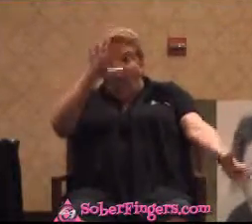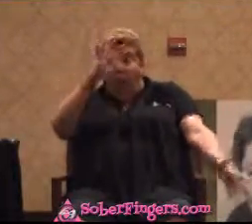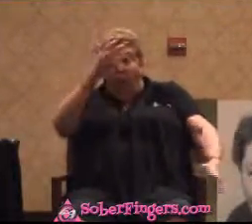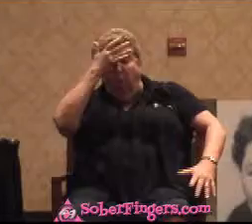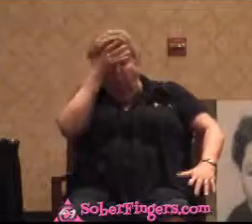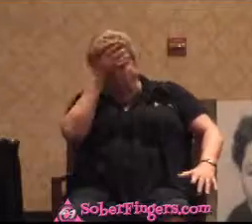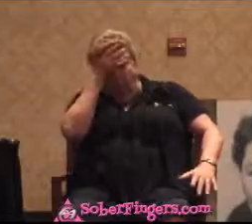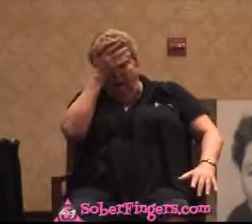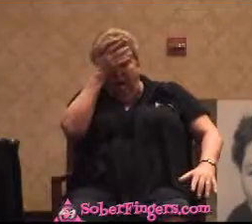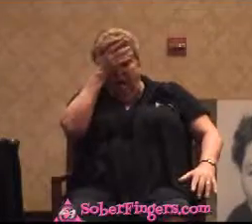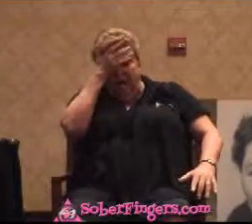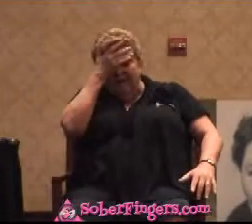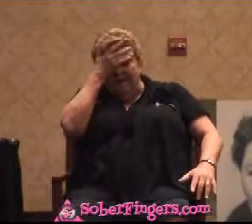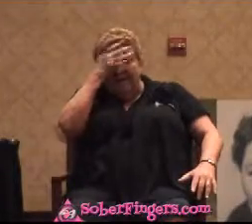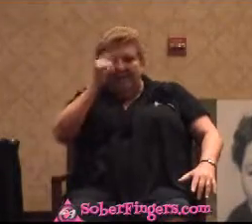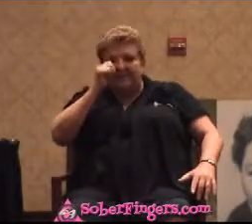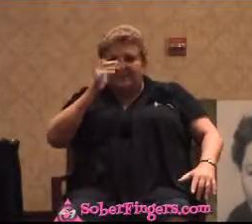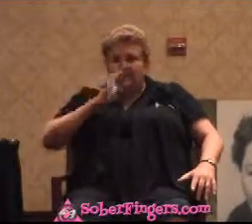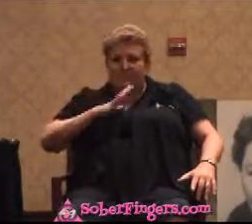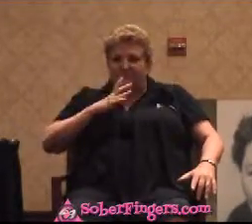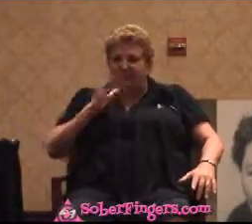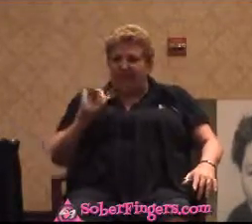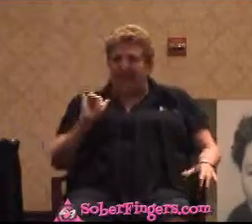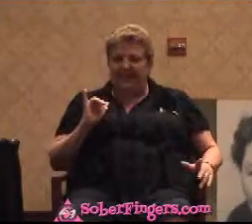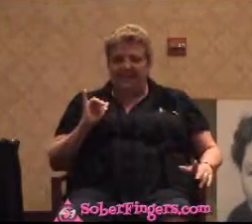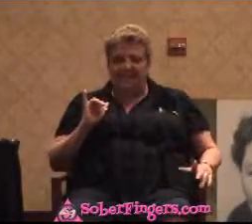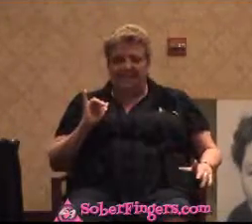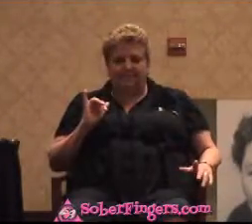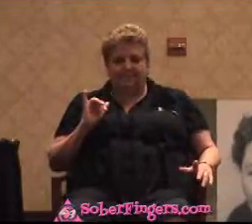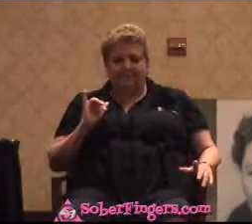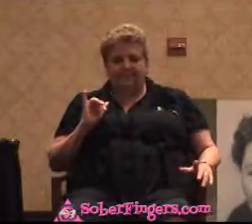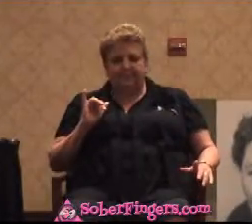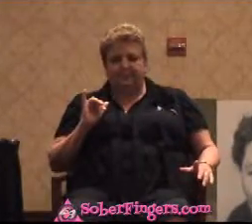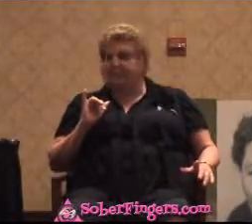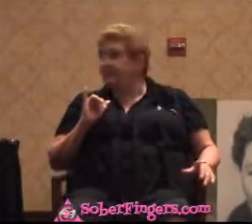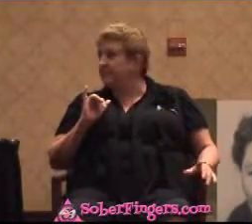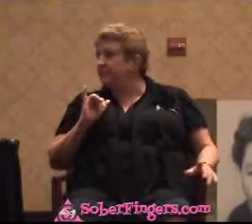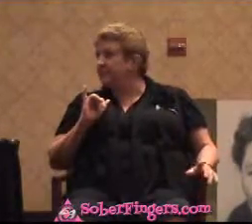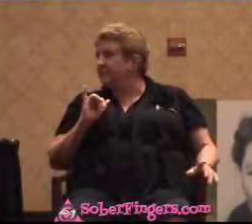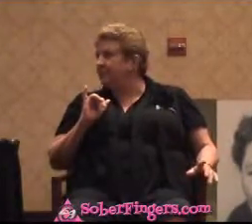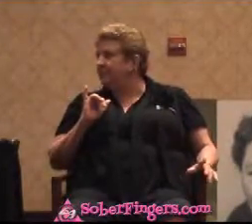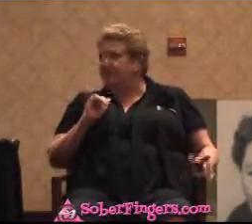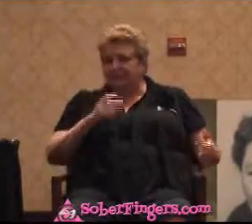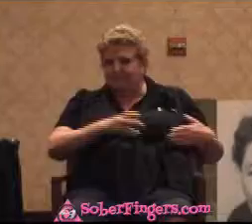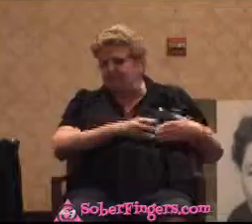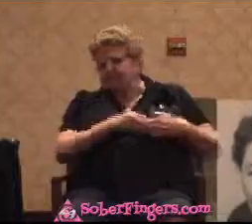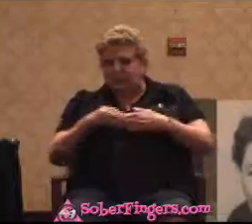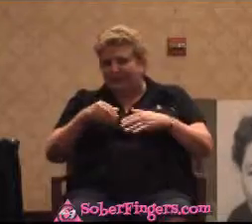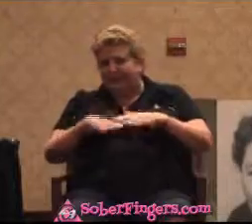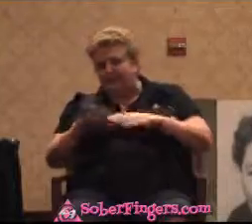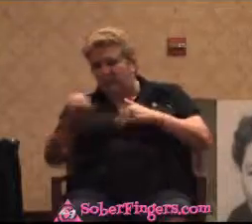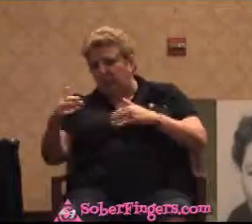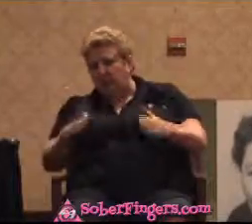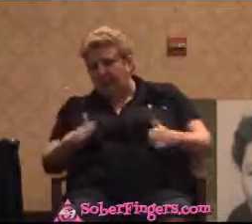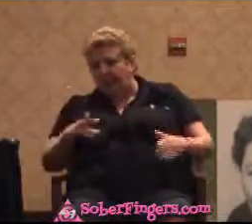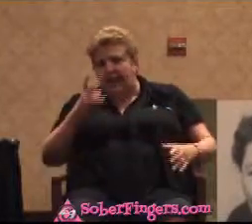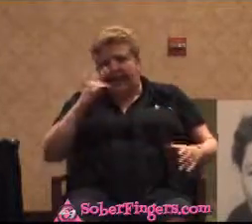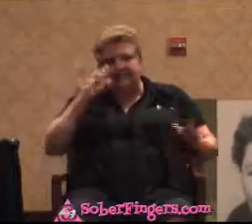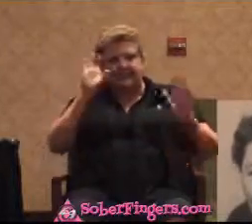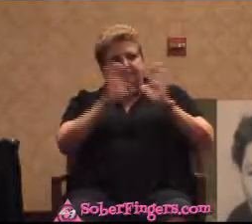So then she was like, gonna be in the room. And then I see a picture of like Dr. Bob and